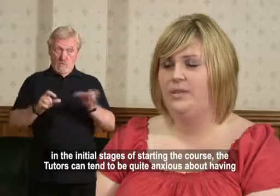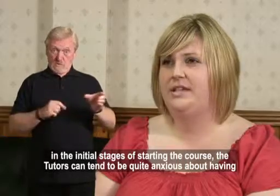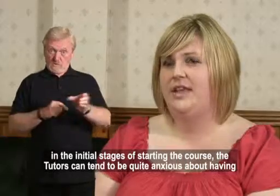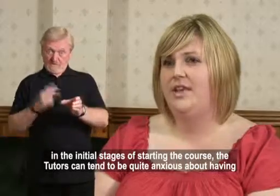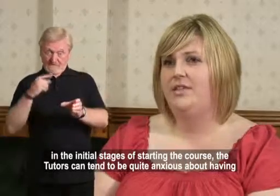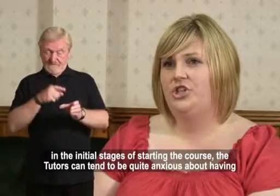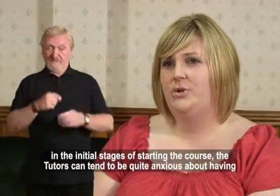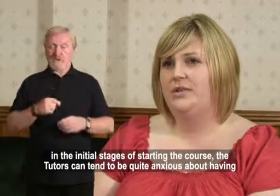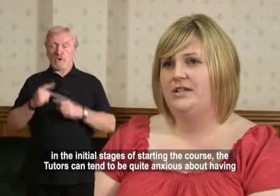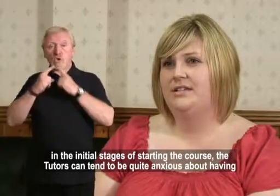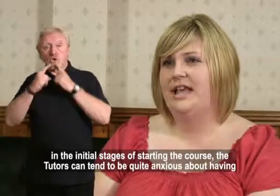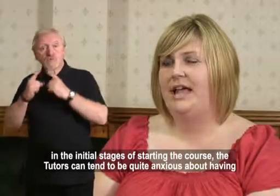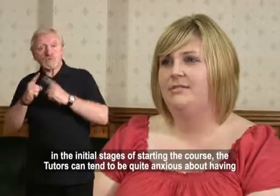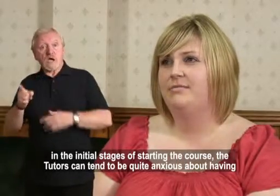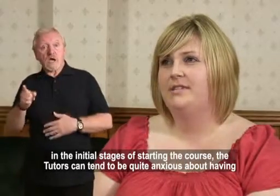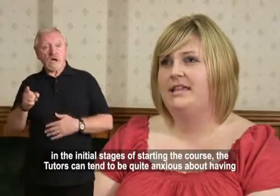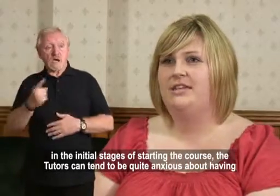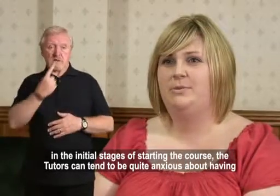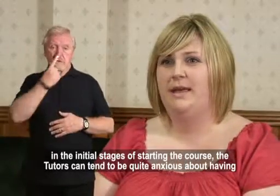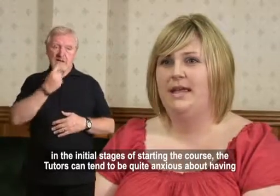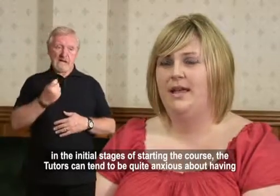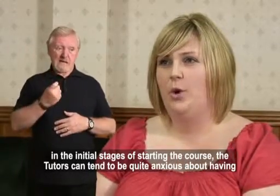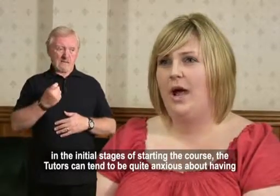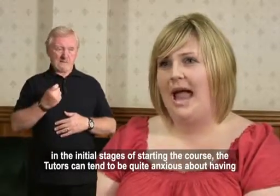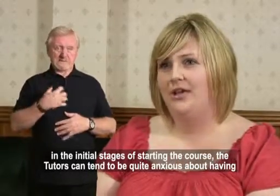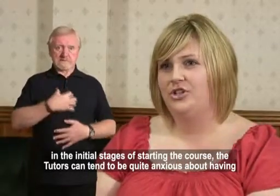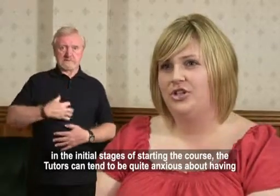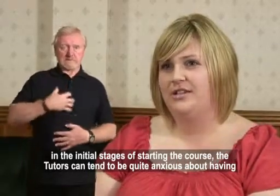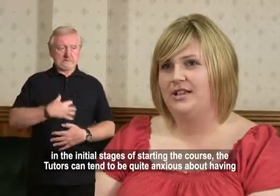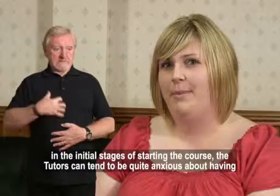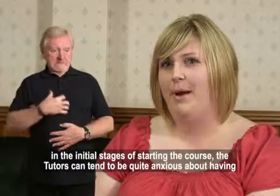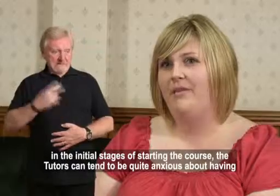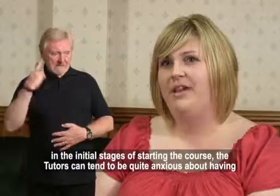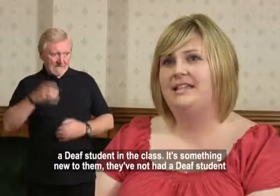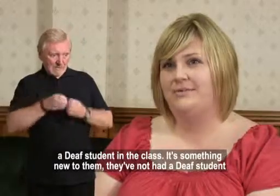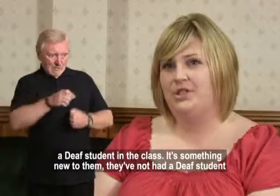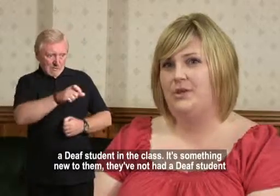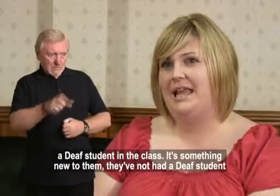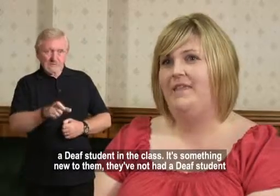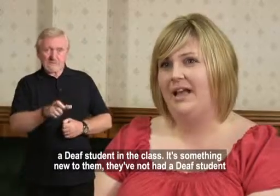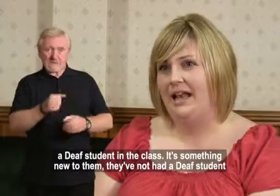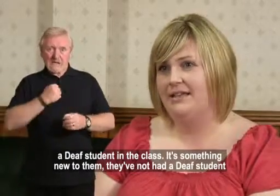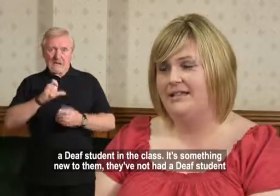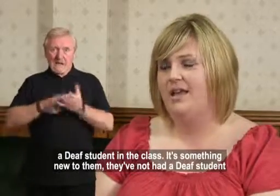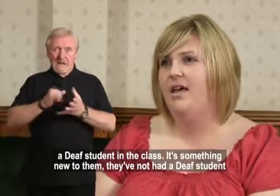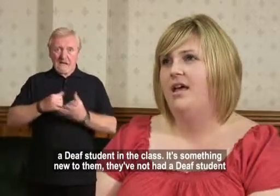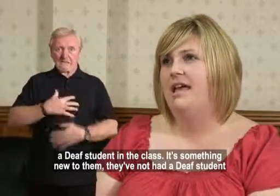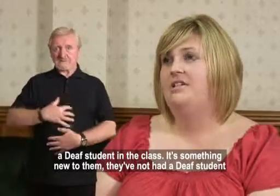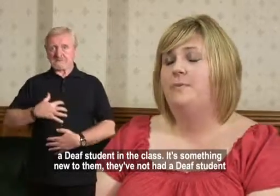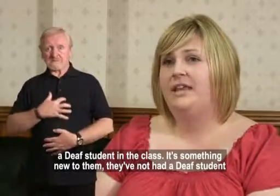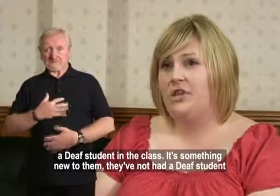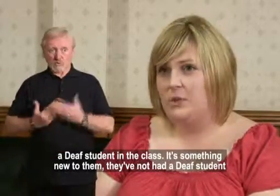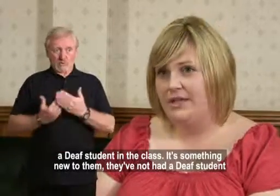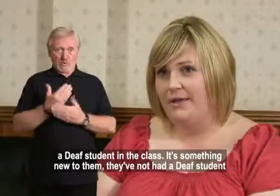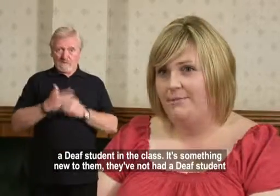the course, the tutors can tend to be quite anxious about having a deaf student in the class.